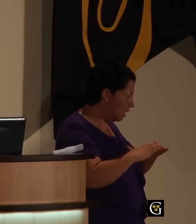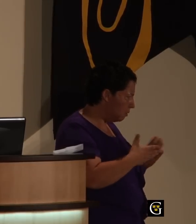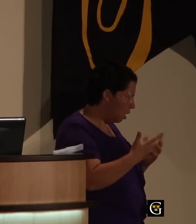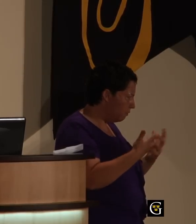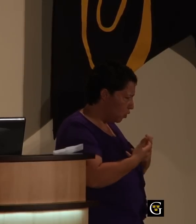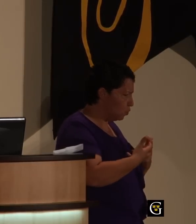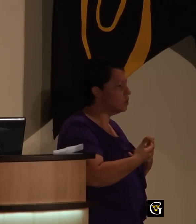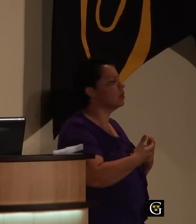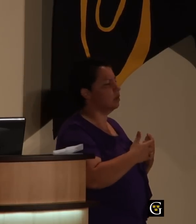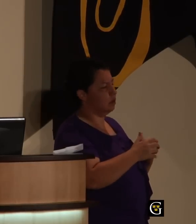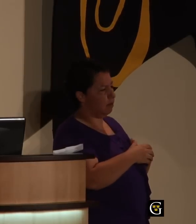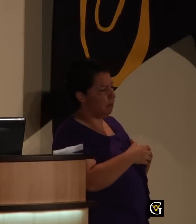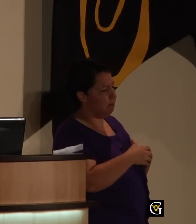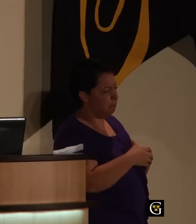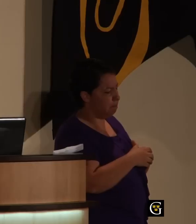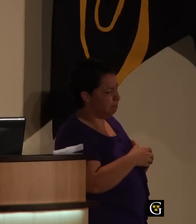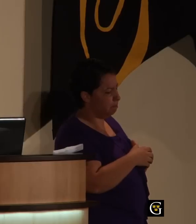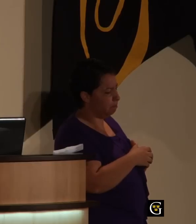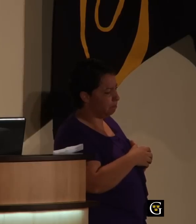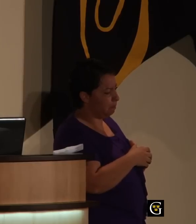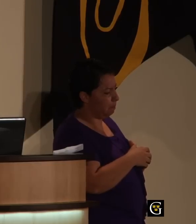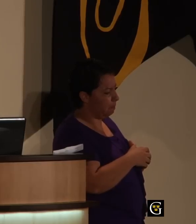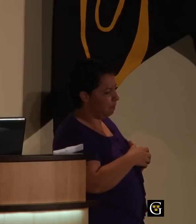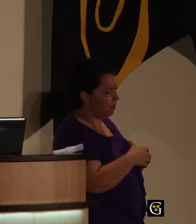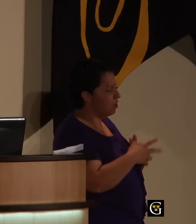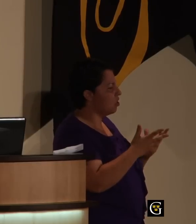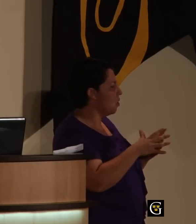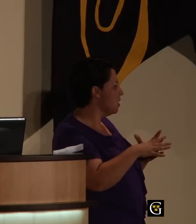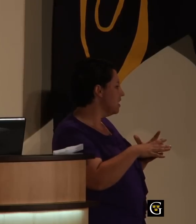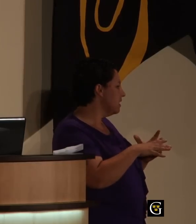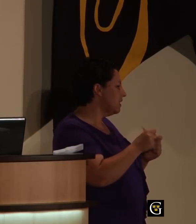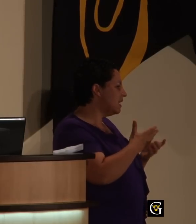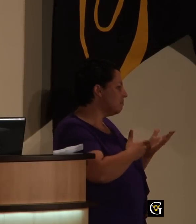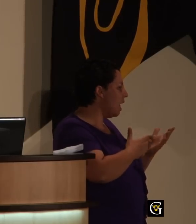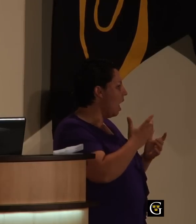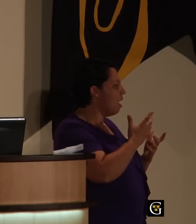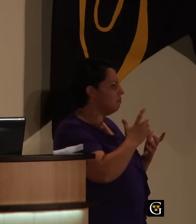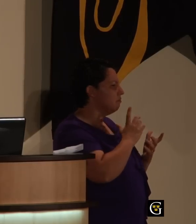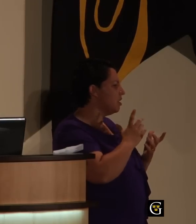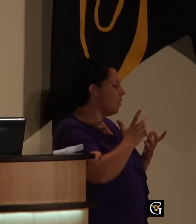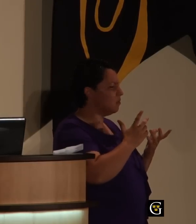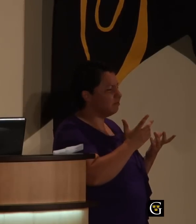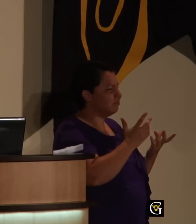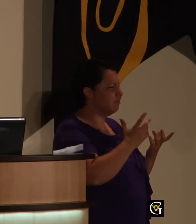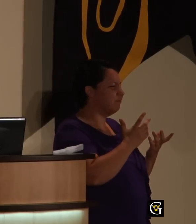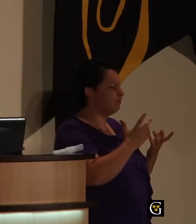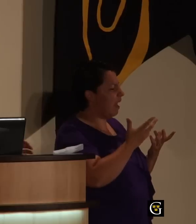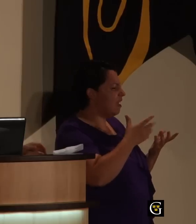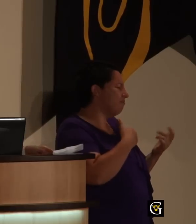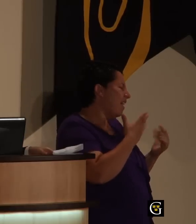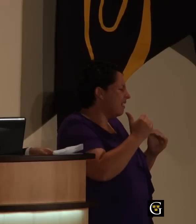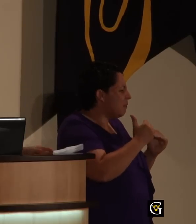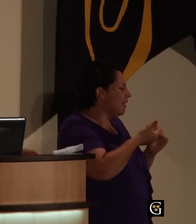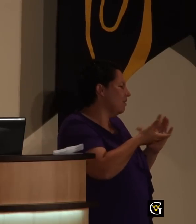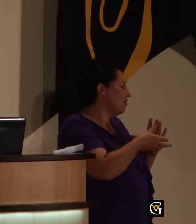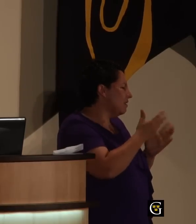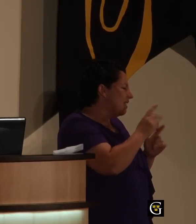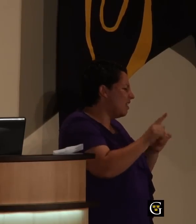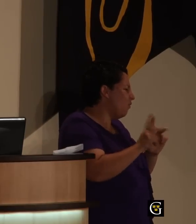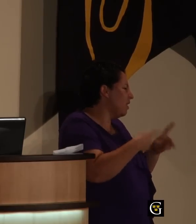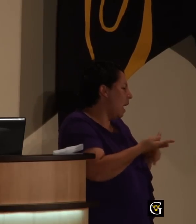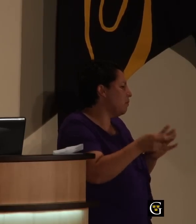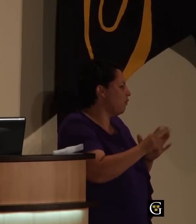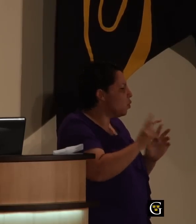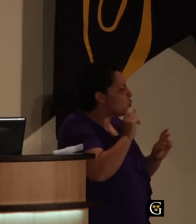York Times gave it a nice review, the New York Review of Books gave it a really negative review. And I expected that. I expected very, very different kinds